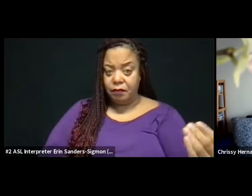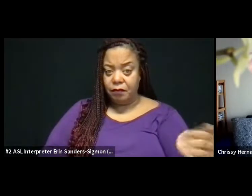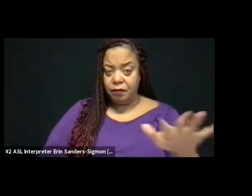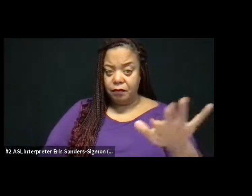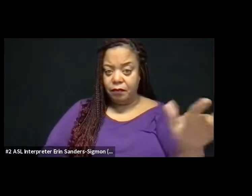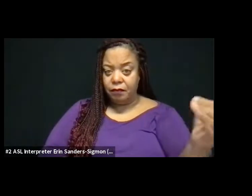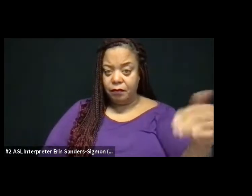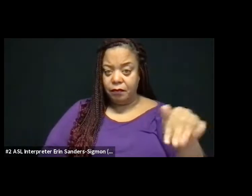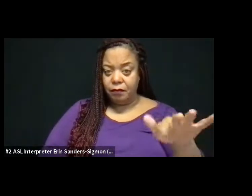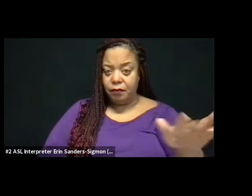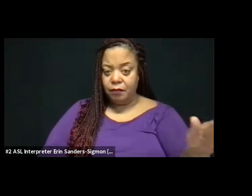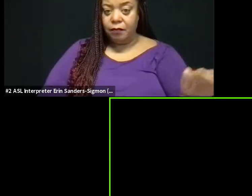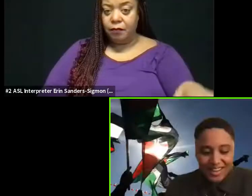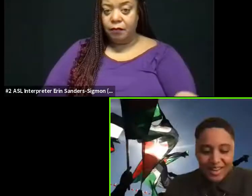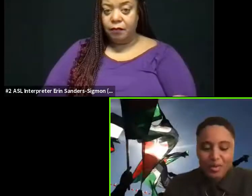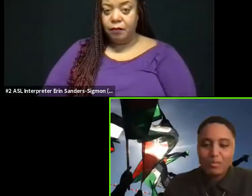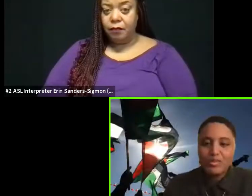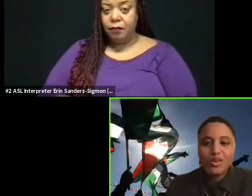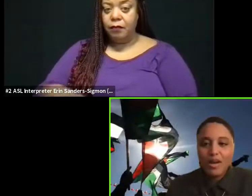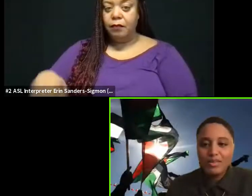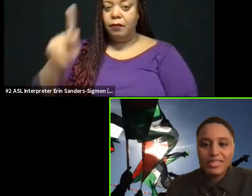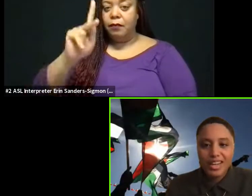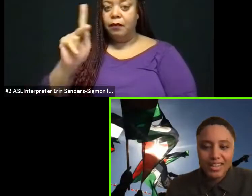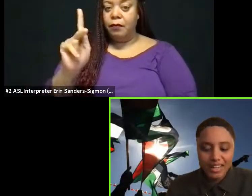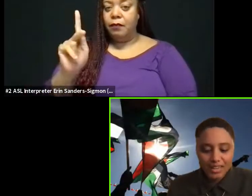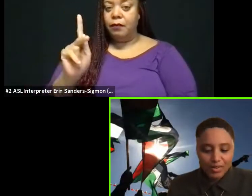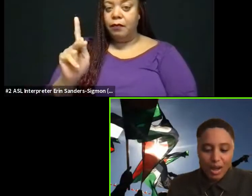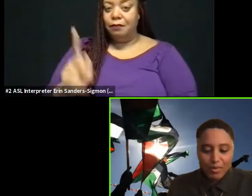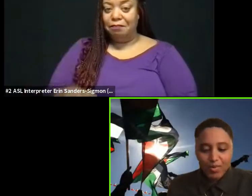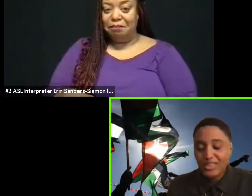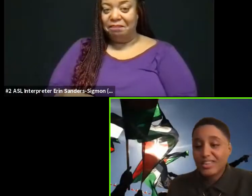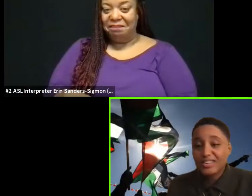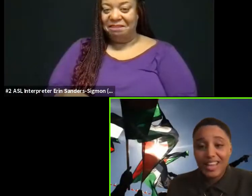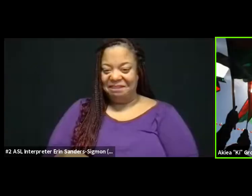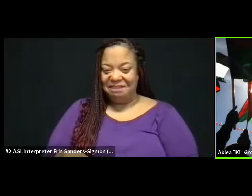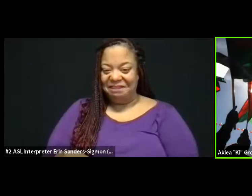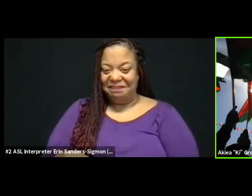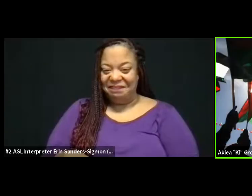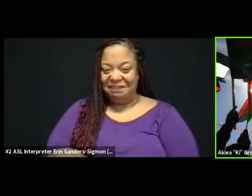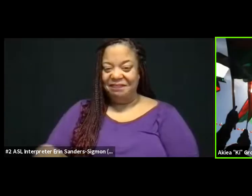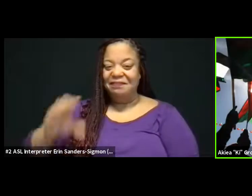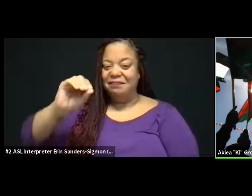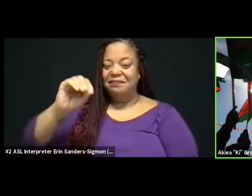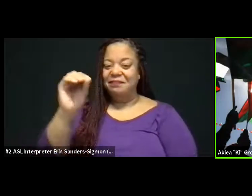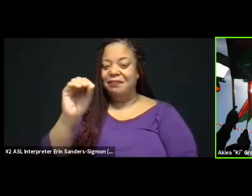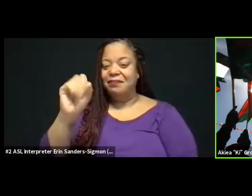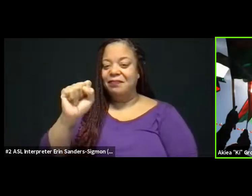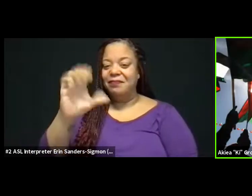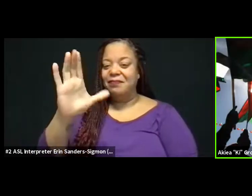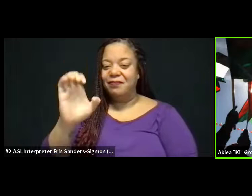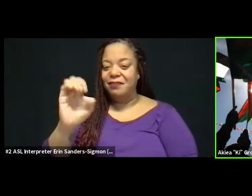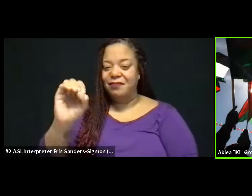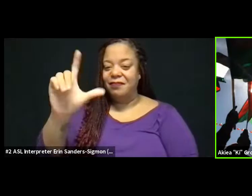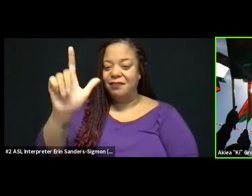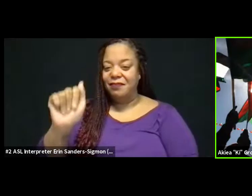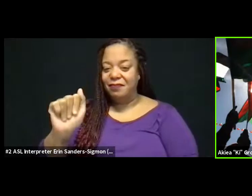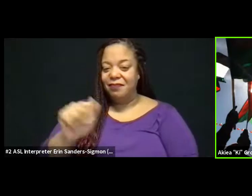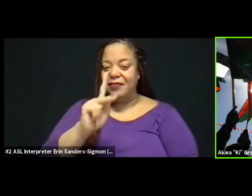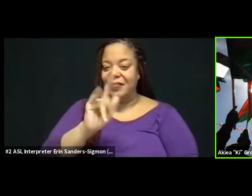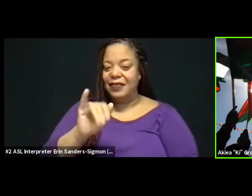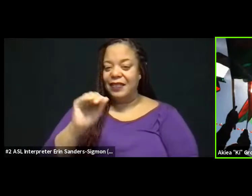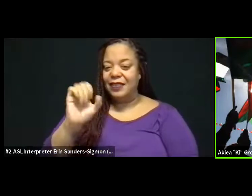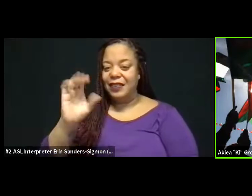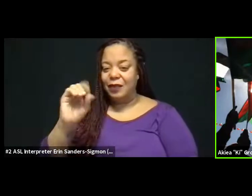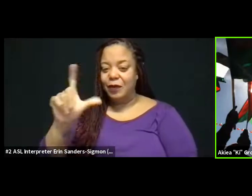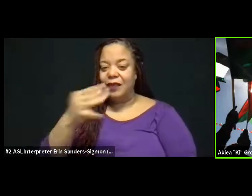This is Key again. So I would say grapple with your life. Grapple with the language that